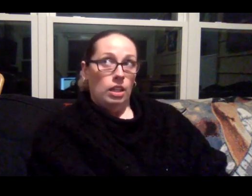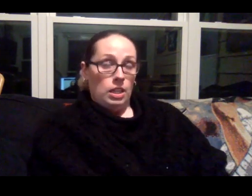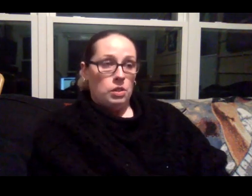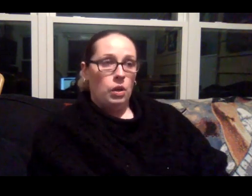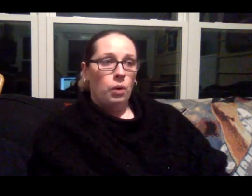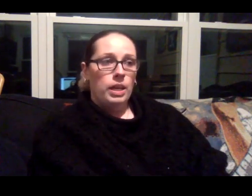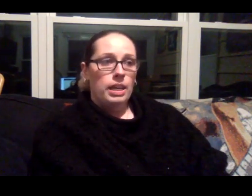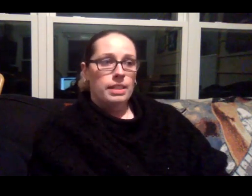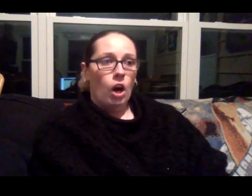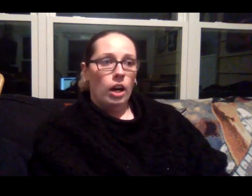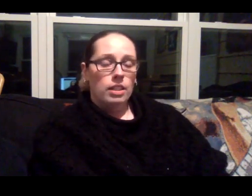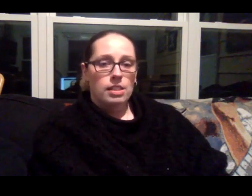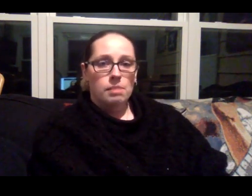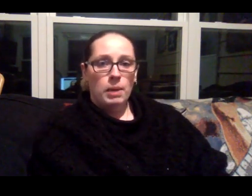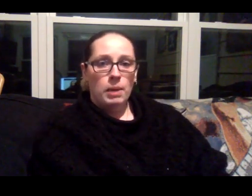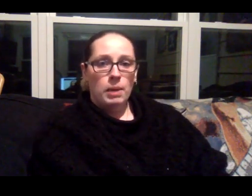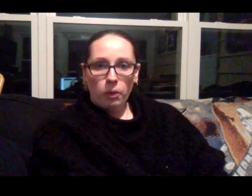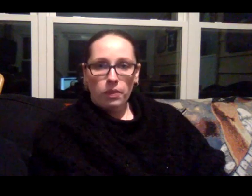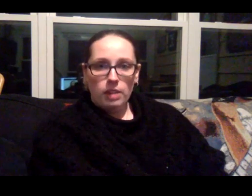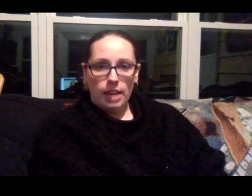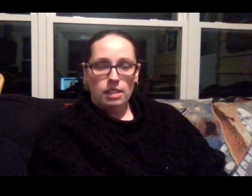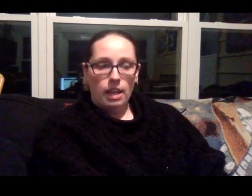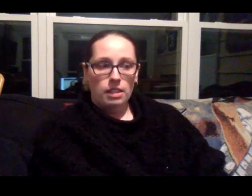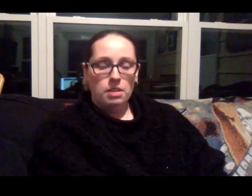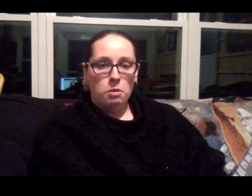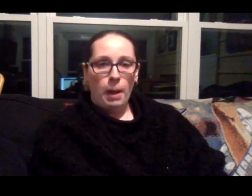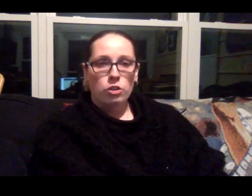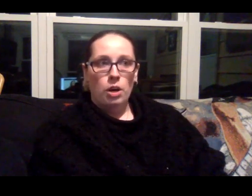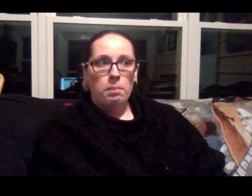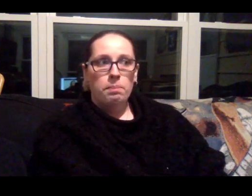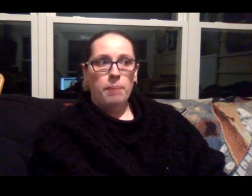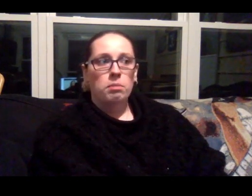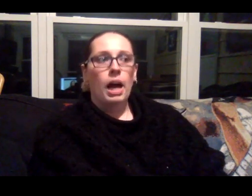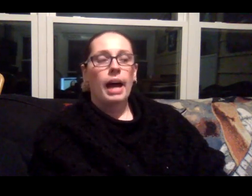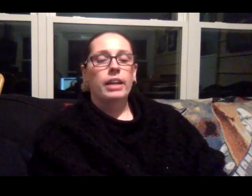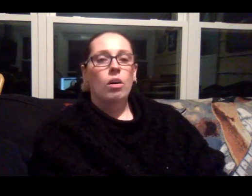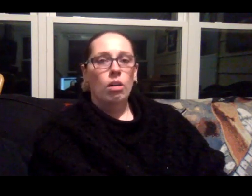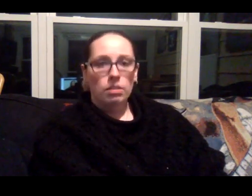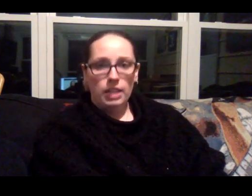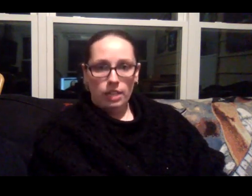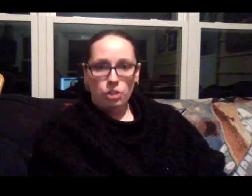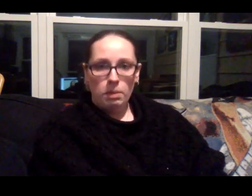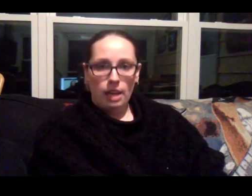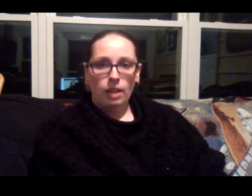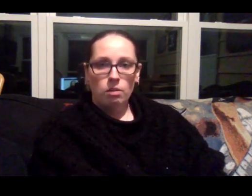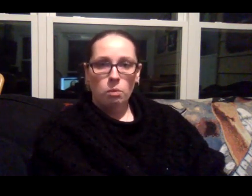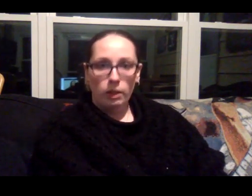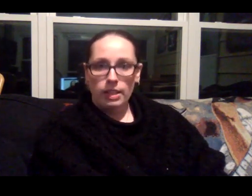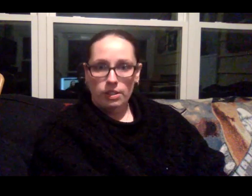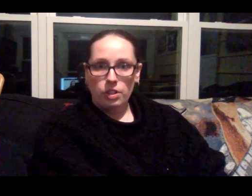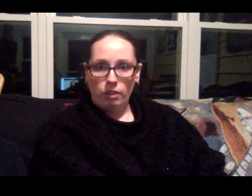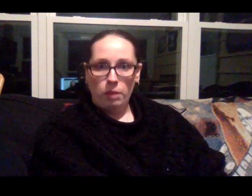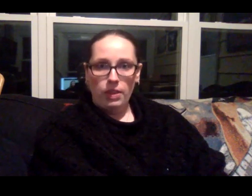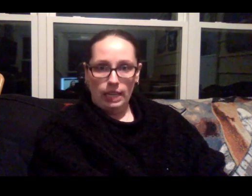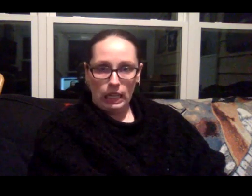which, so it's hard because being on both sides of the end of the spectrum, bottom line, all of the kids should be getting what